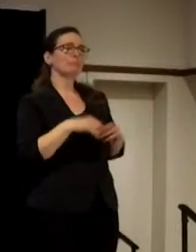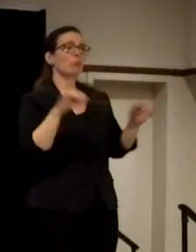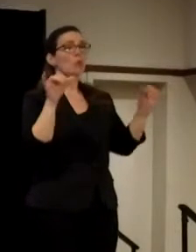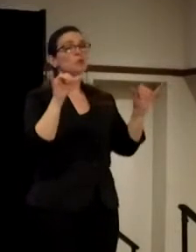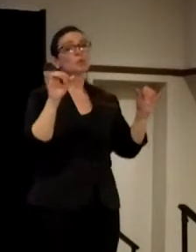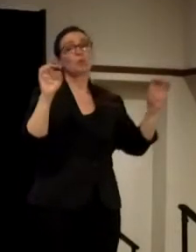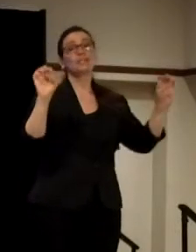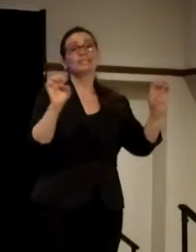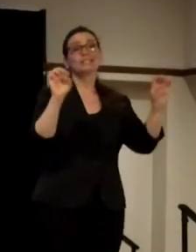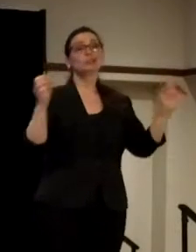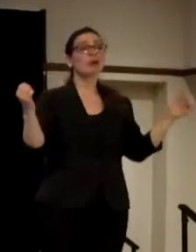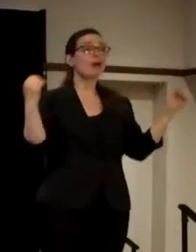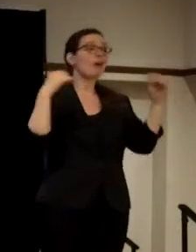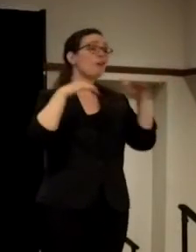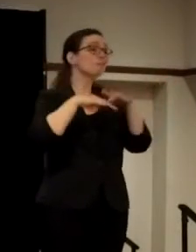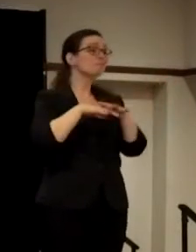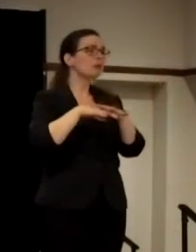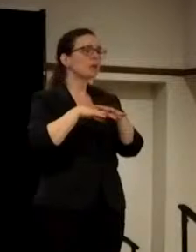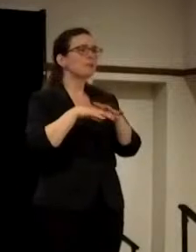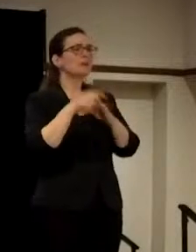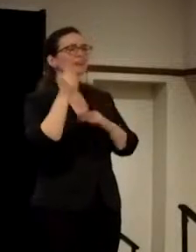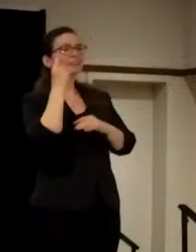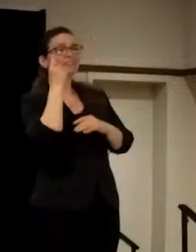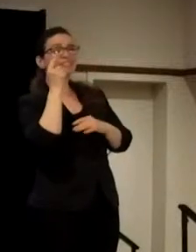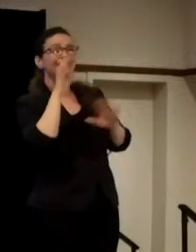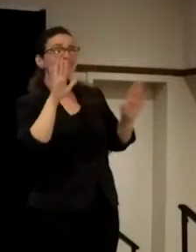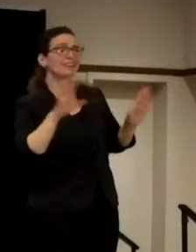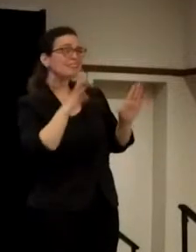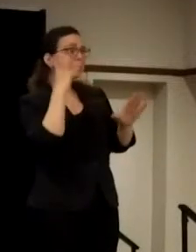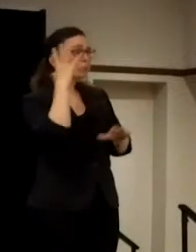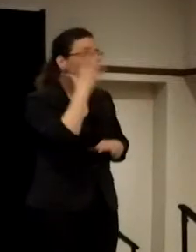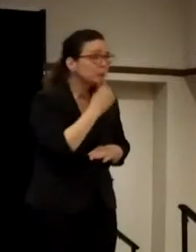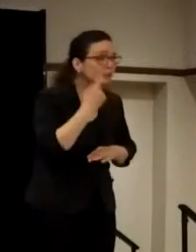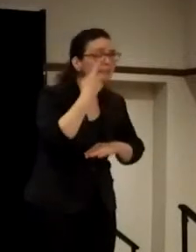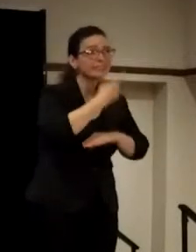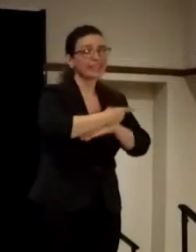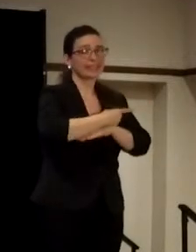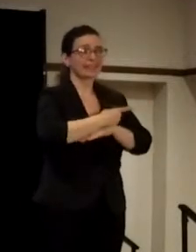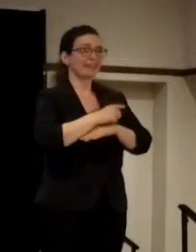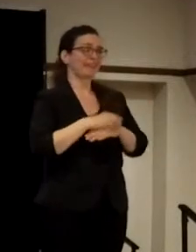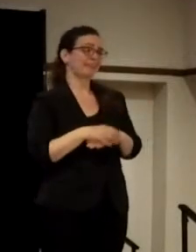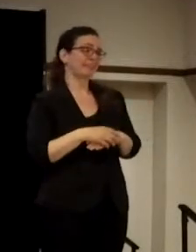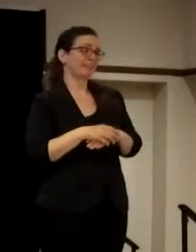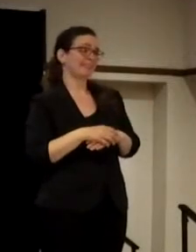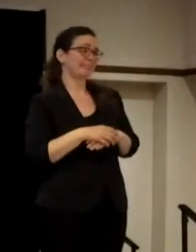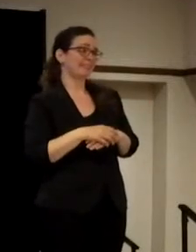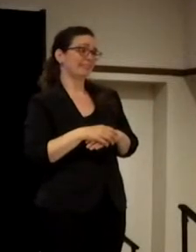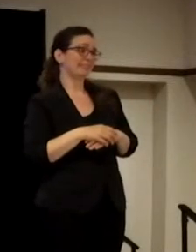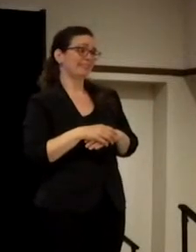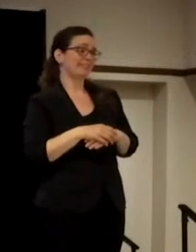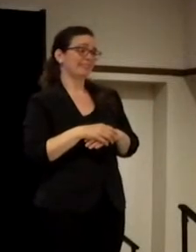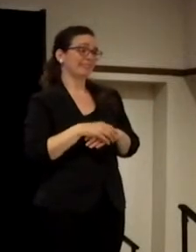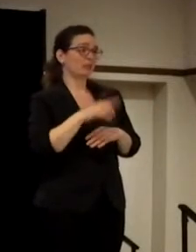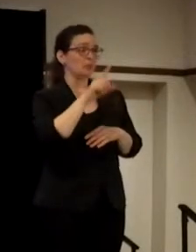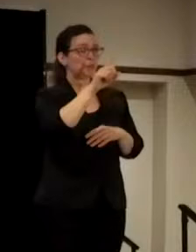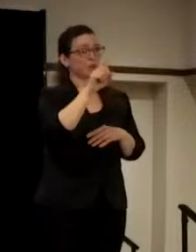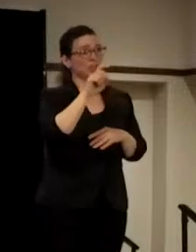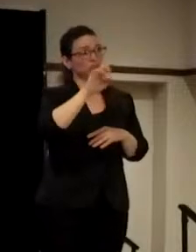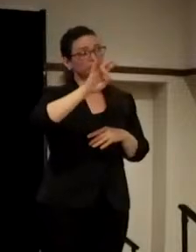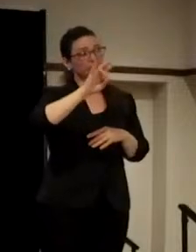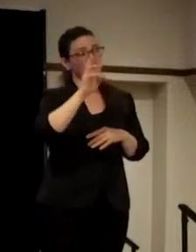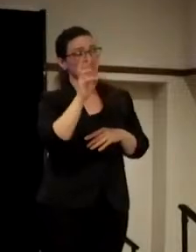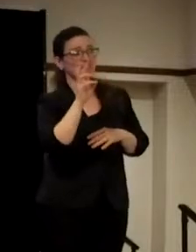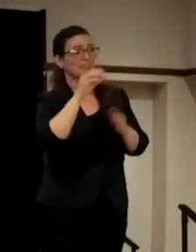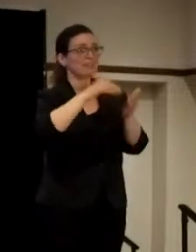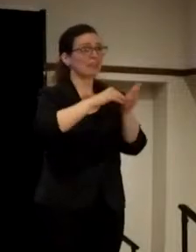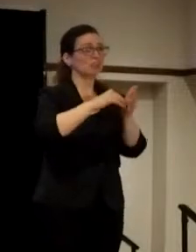think overall it was a nice day. We had 176,000 adults vaccinated going into